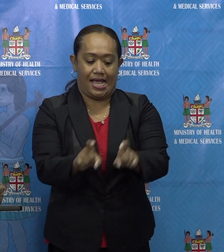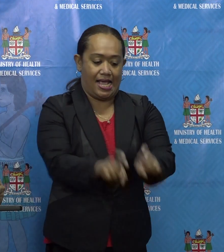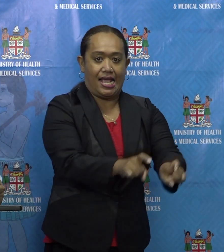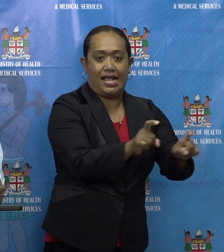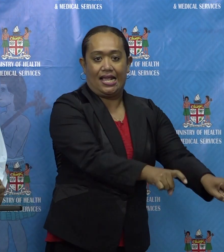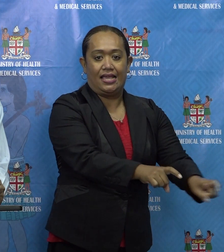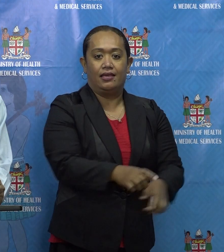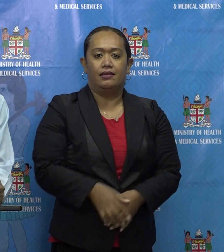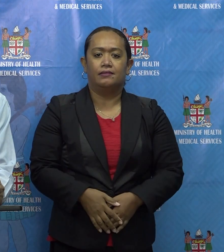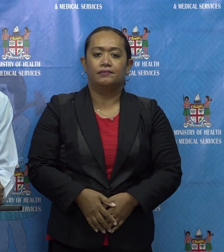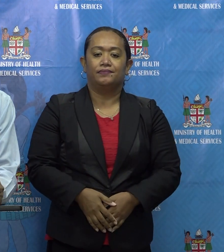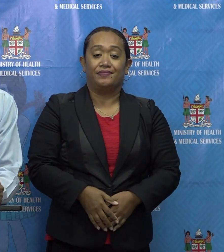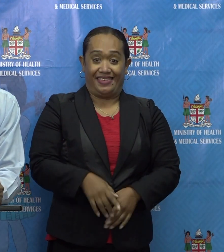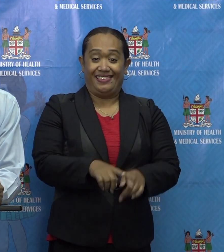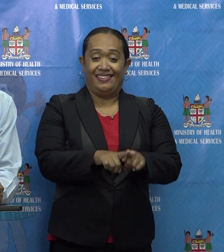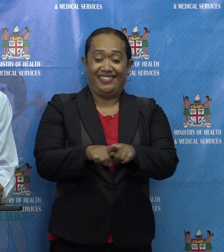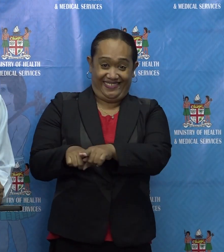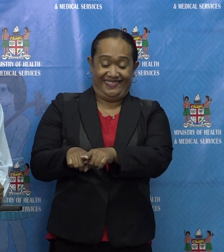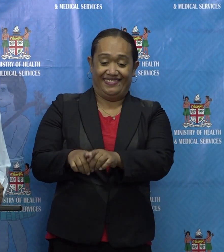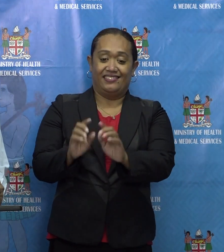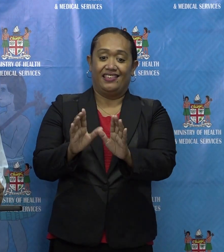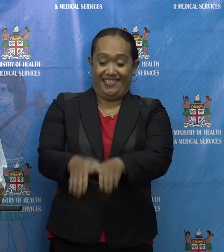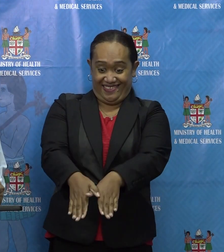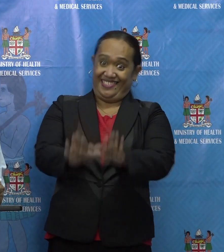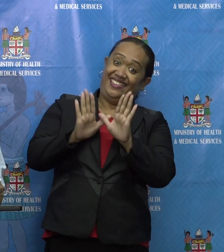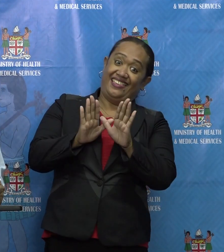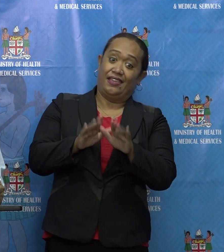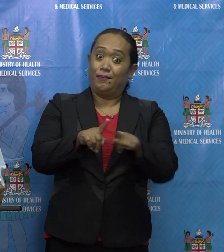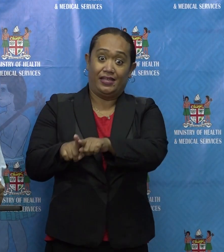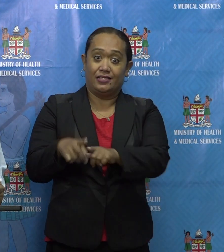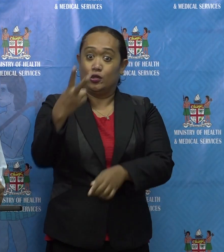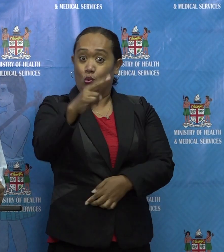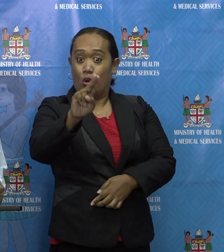No lockdown simply means we will not be enforcing a 24-hour curfew.